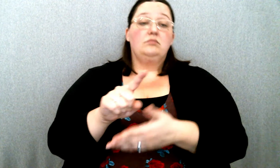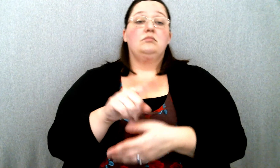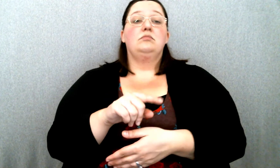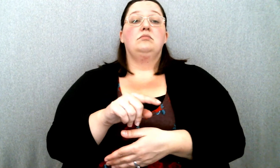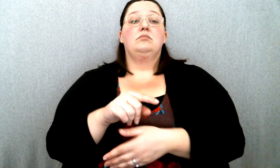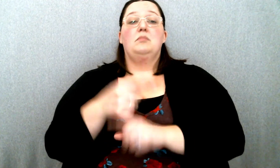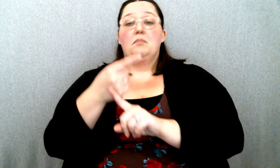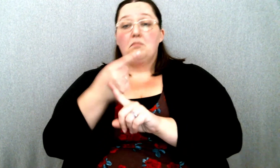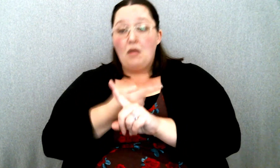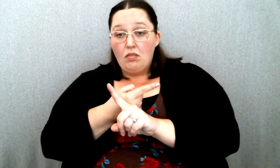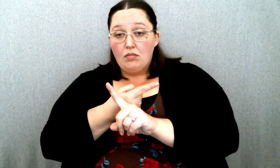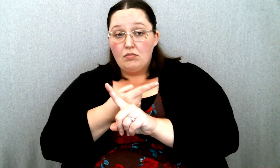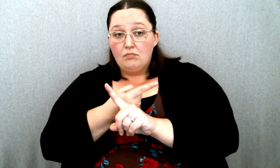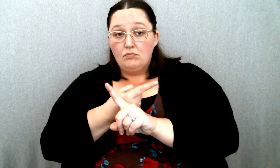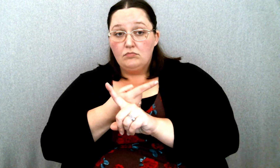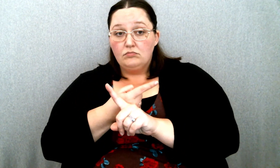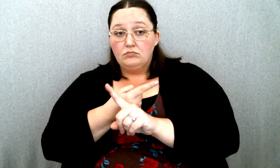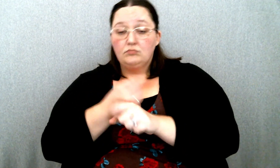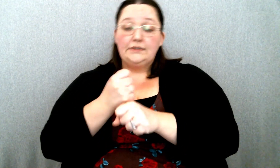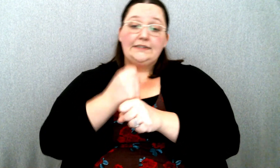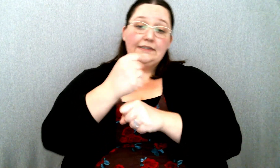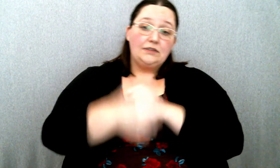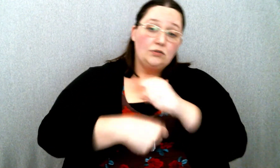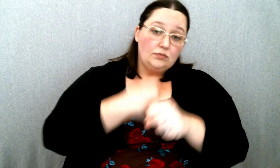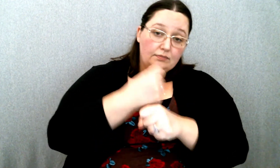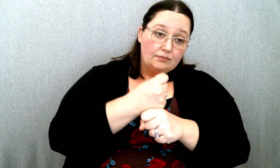The signs week, month, year,